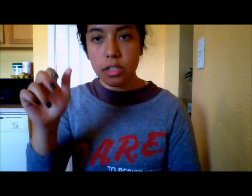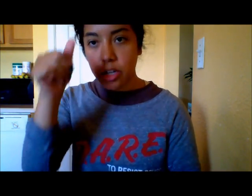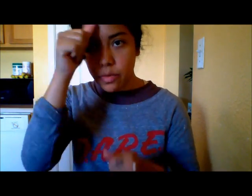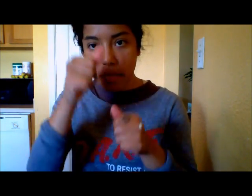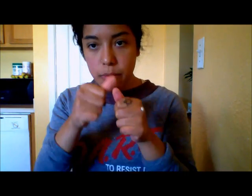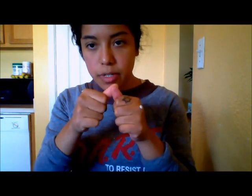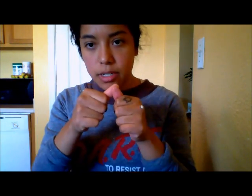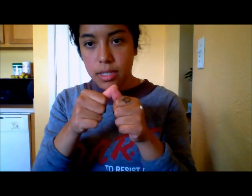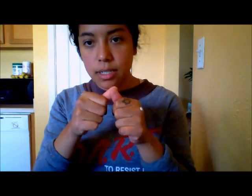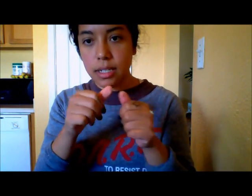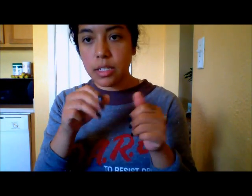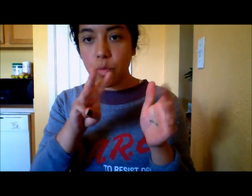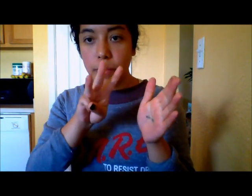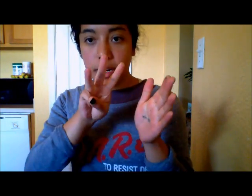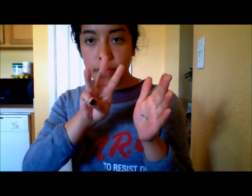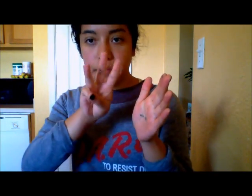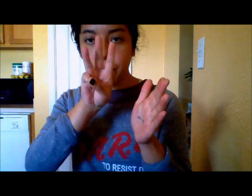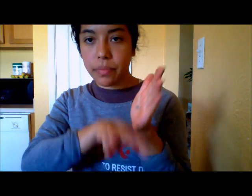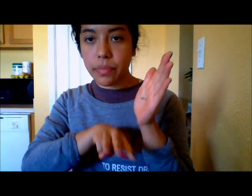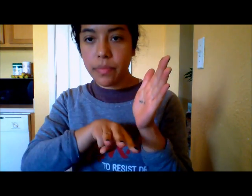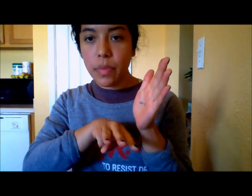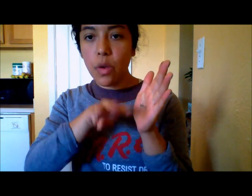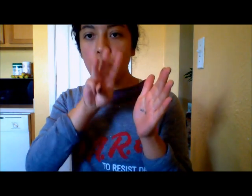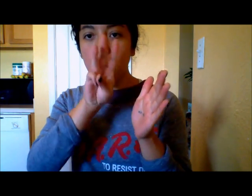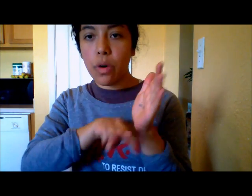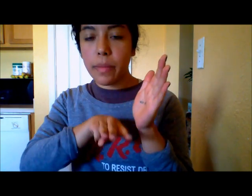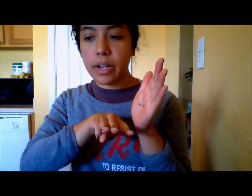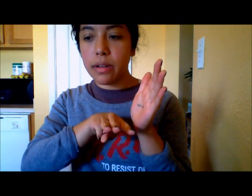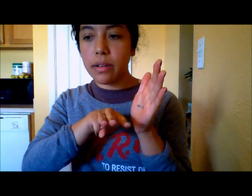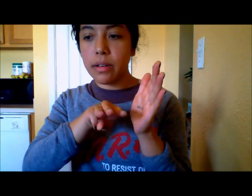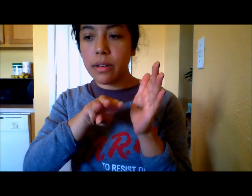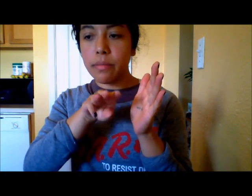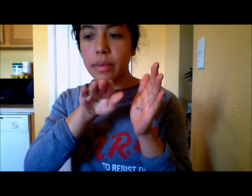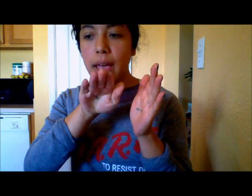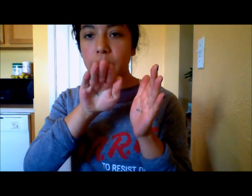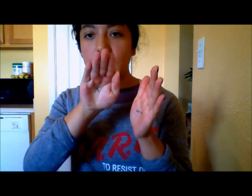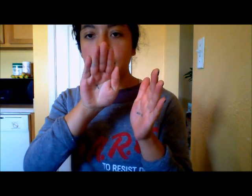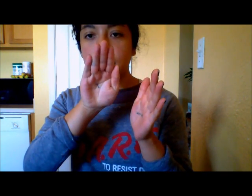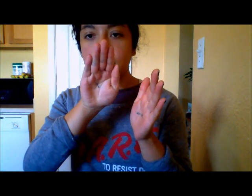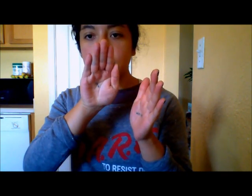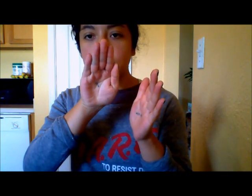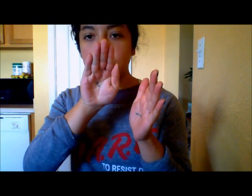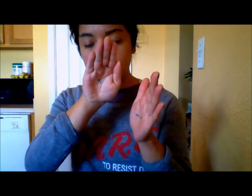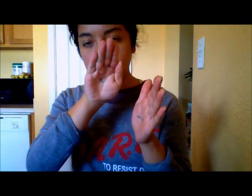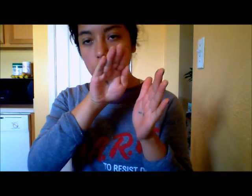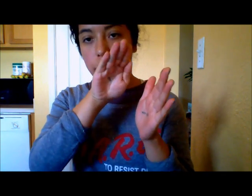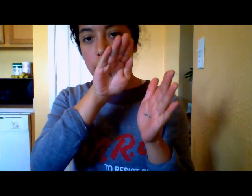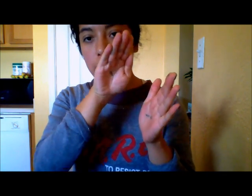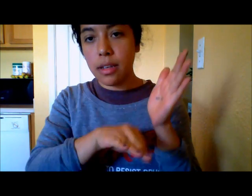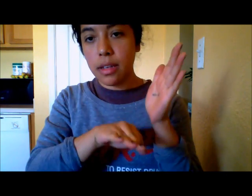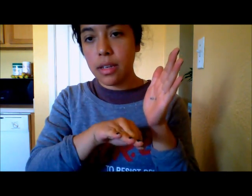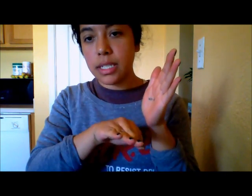Oscar remembers is Walmart. Walmart, but have your hand open.